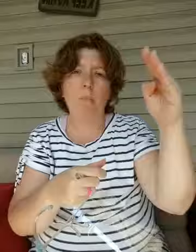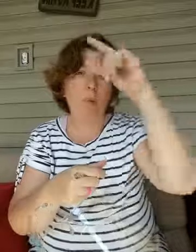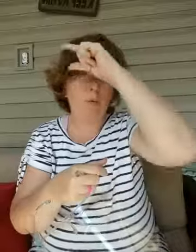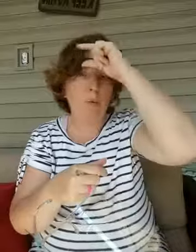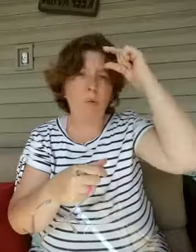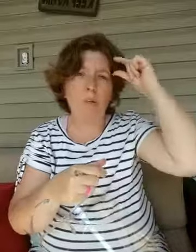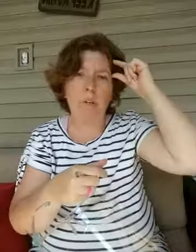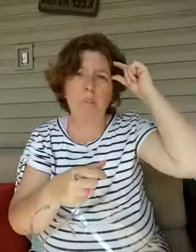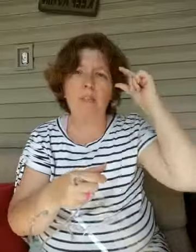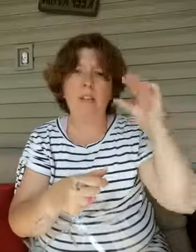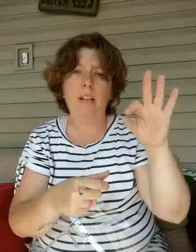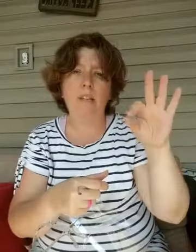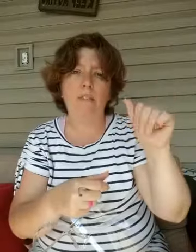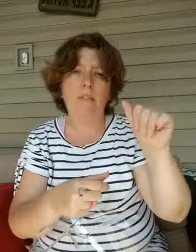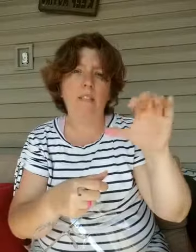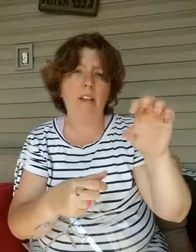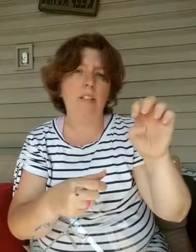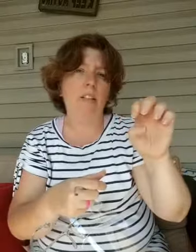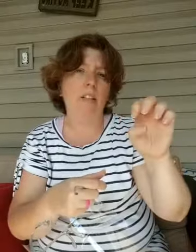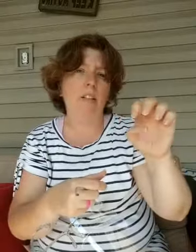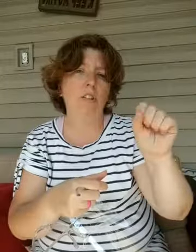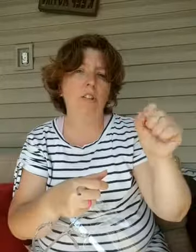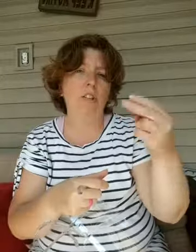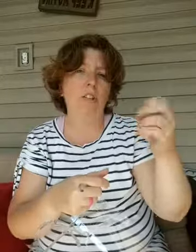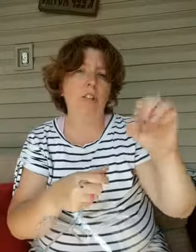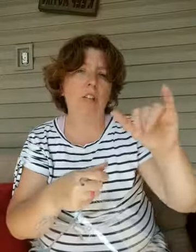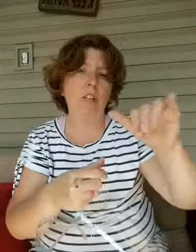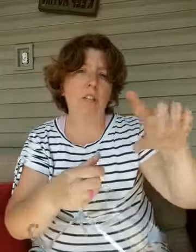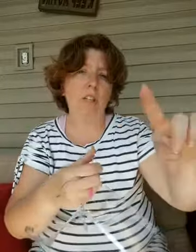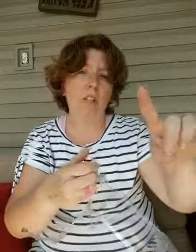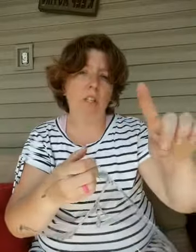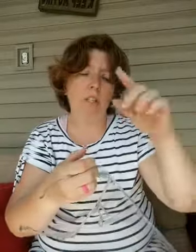blue strip that says face shield.